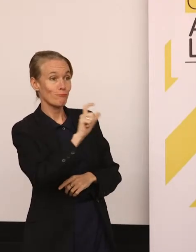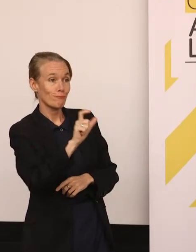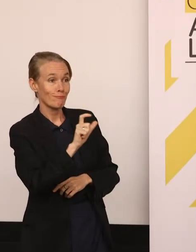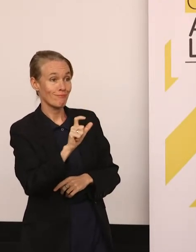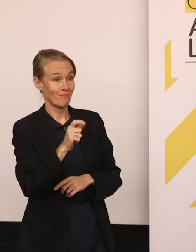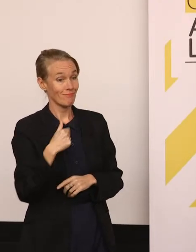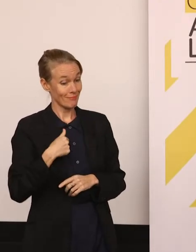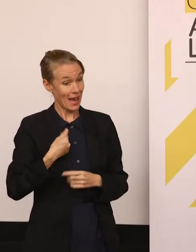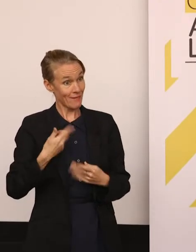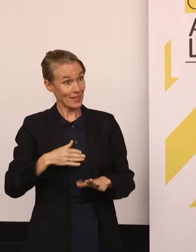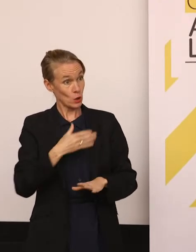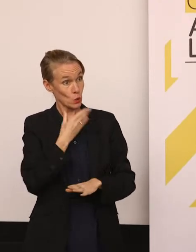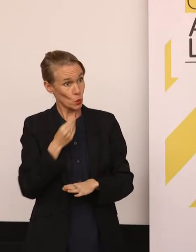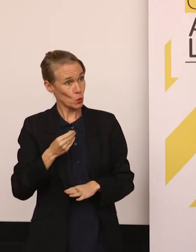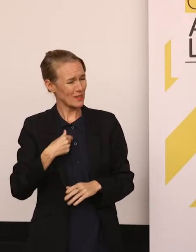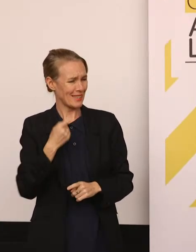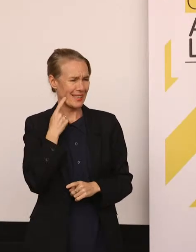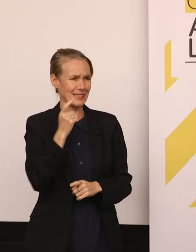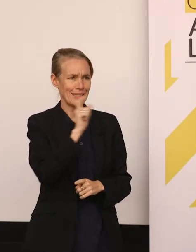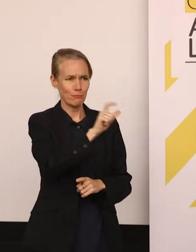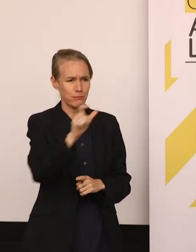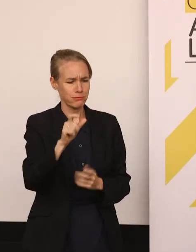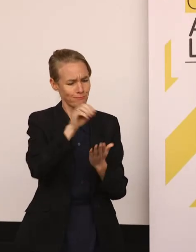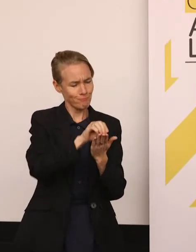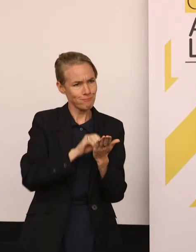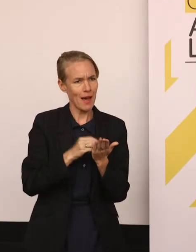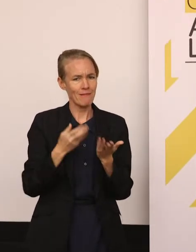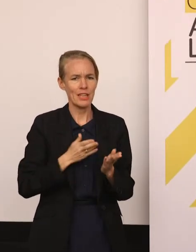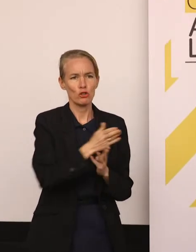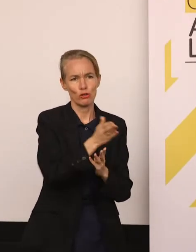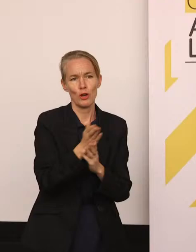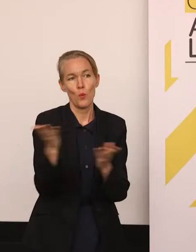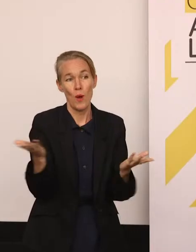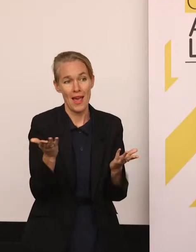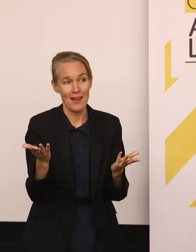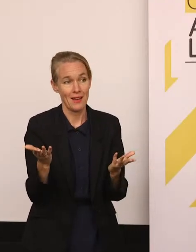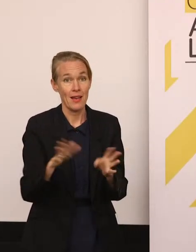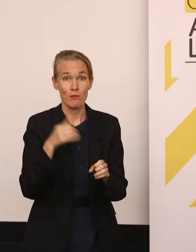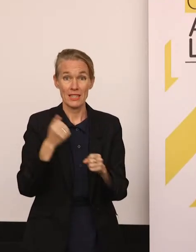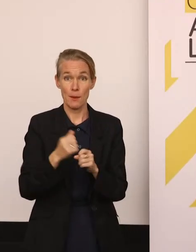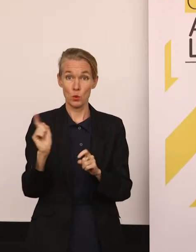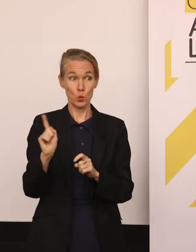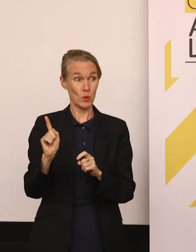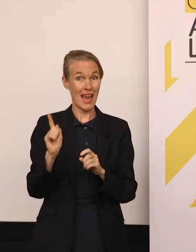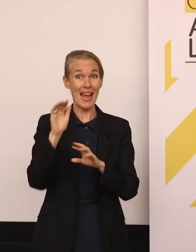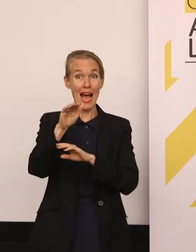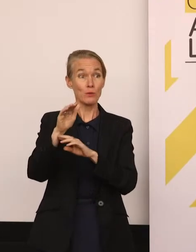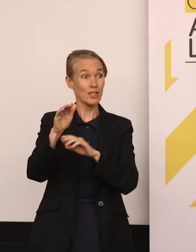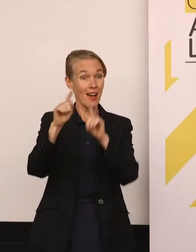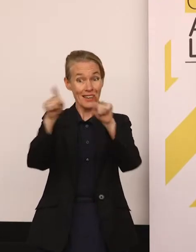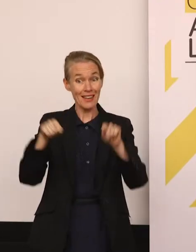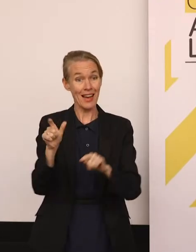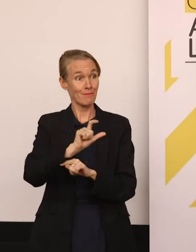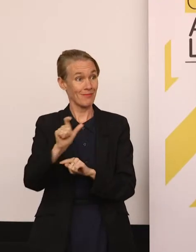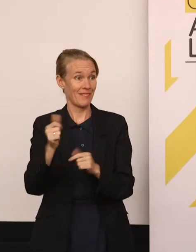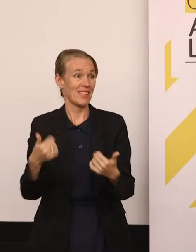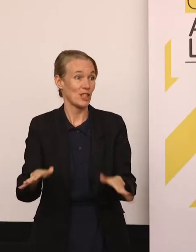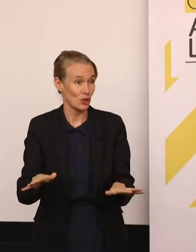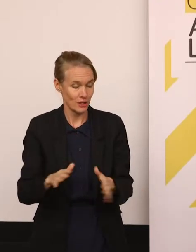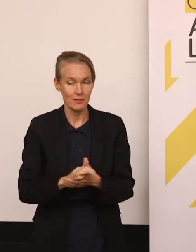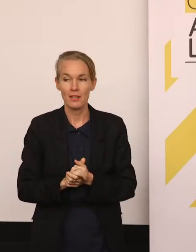it. As here at the facility we're in here today, it's very easy. Please.